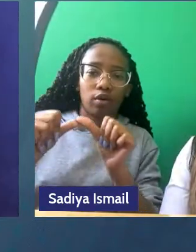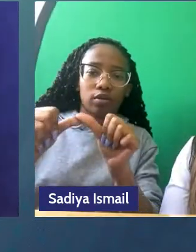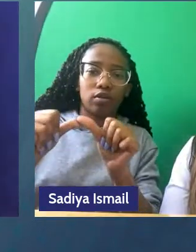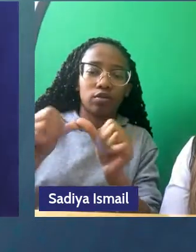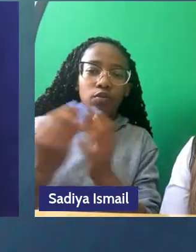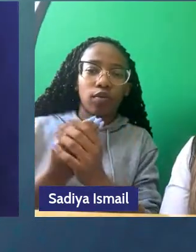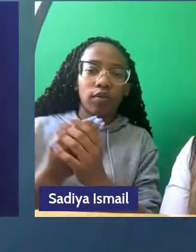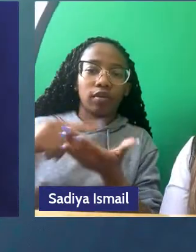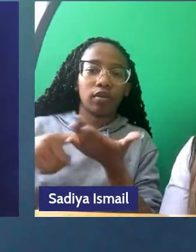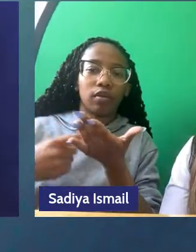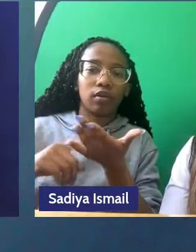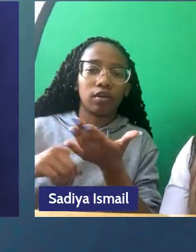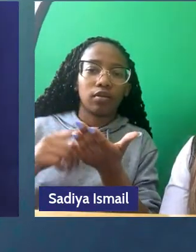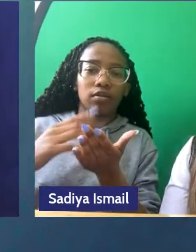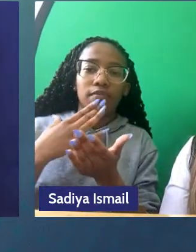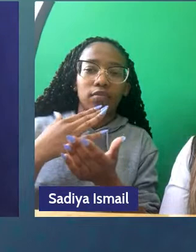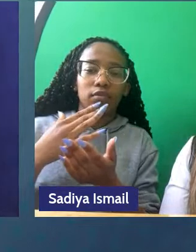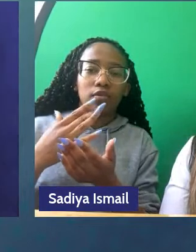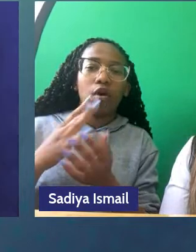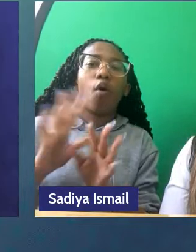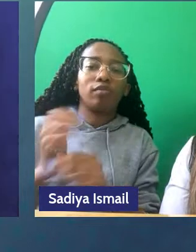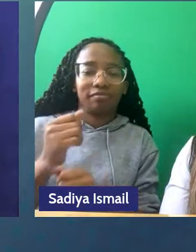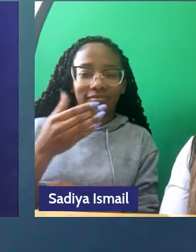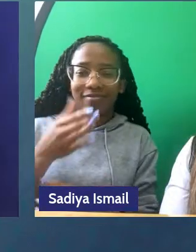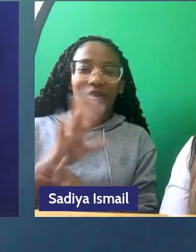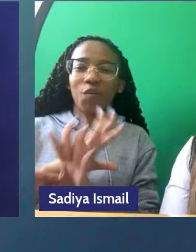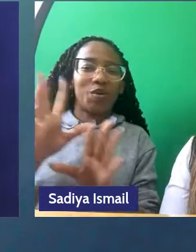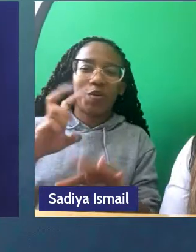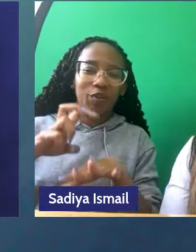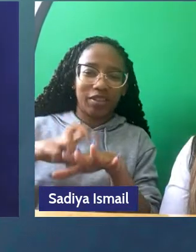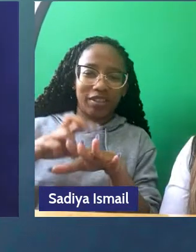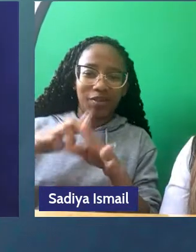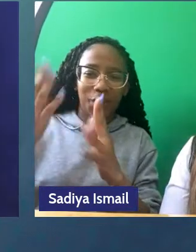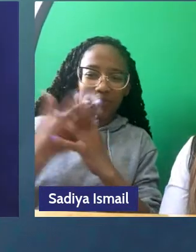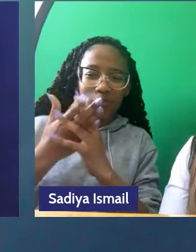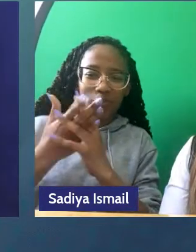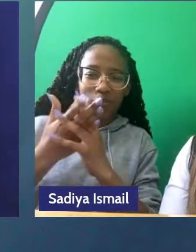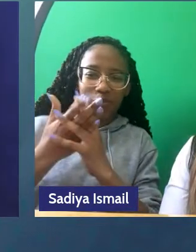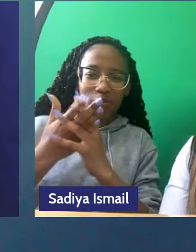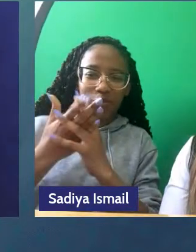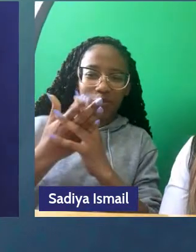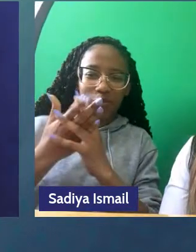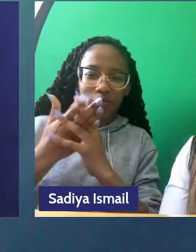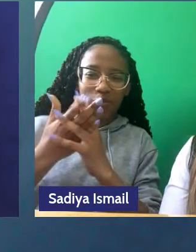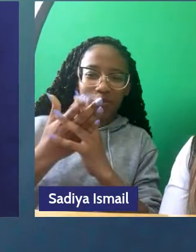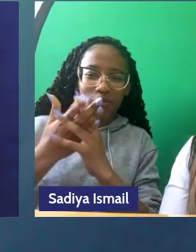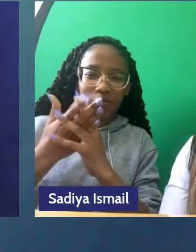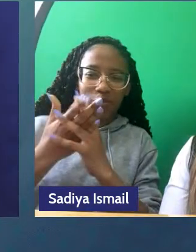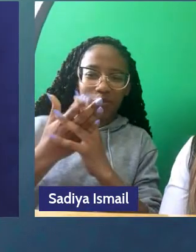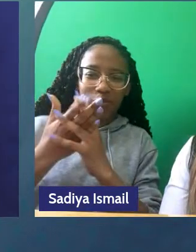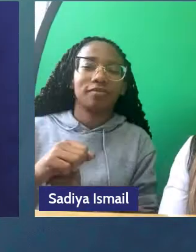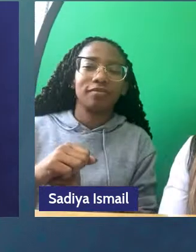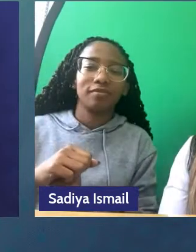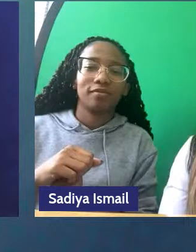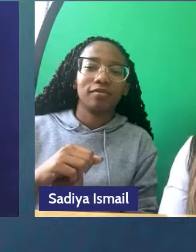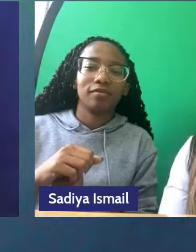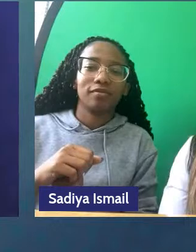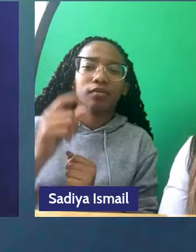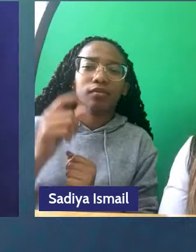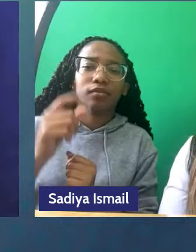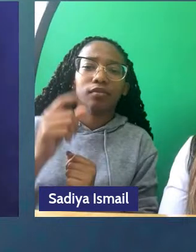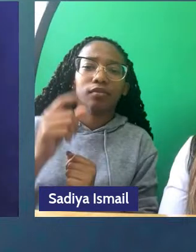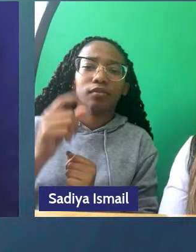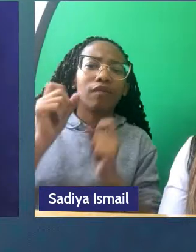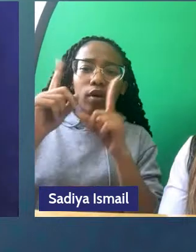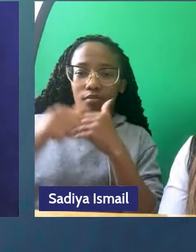need to take an ad break. Thank you. Welcome back. What is Deaf Awareness Month all about? What sort of awareness are you creating for